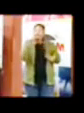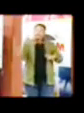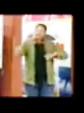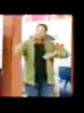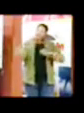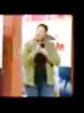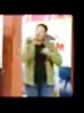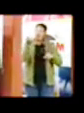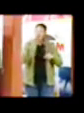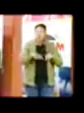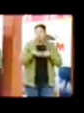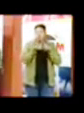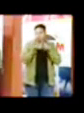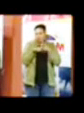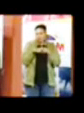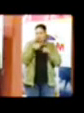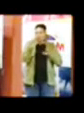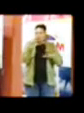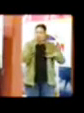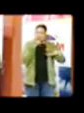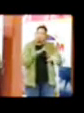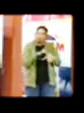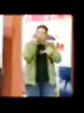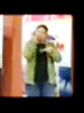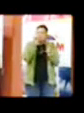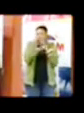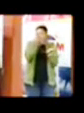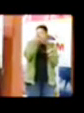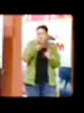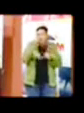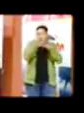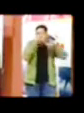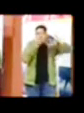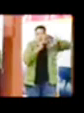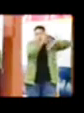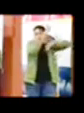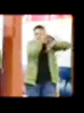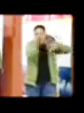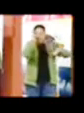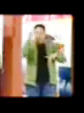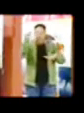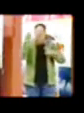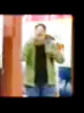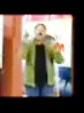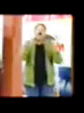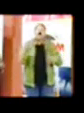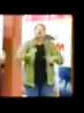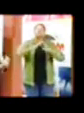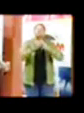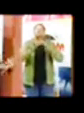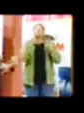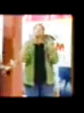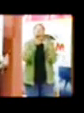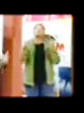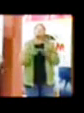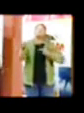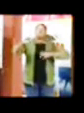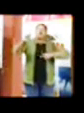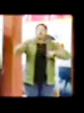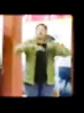it is experiencing, and so it's taking advantage of that break to move toward the north. It just so happens that Jamaica is the place where the break